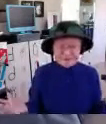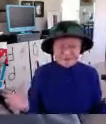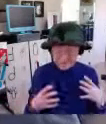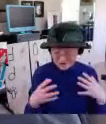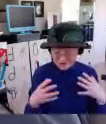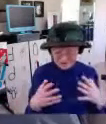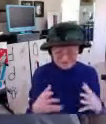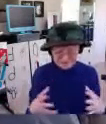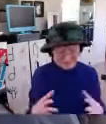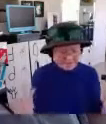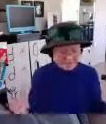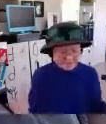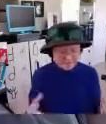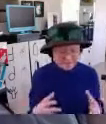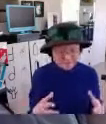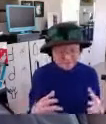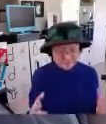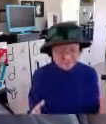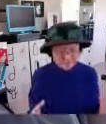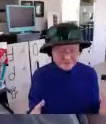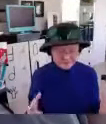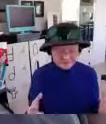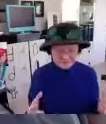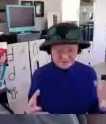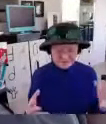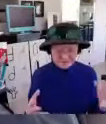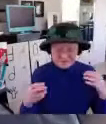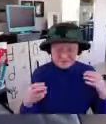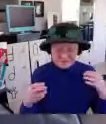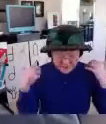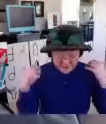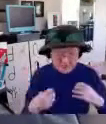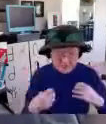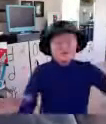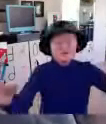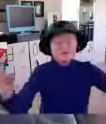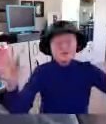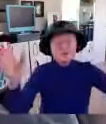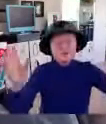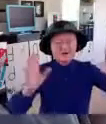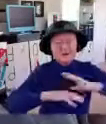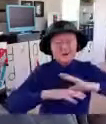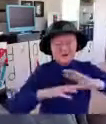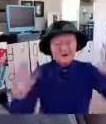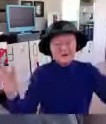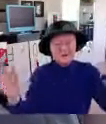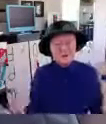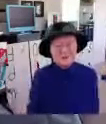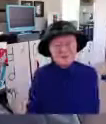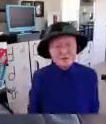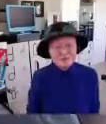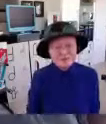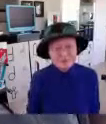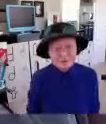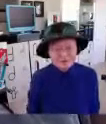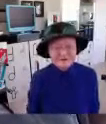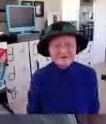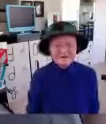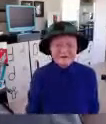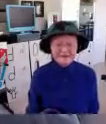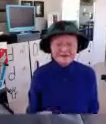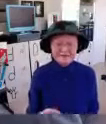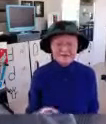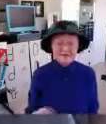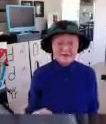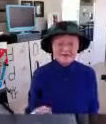Well, actually, I think not everybody may be aware, Rachel, that you sent out these pictures to just all kinds of people all over the world, right?